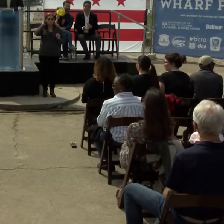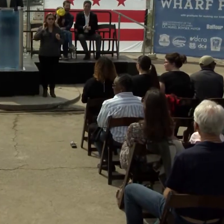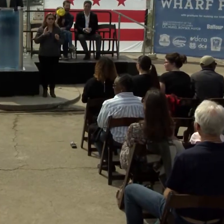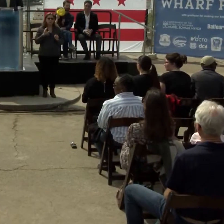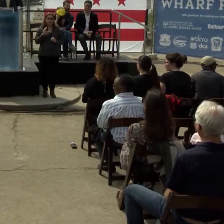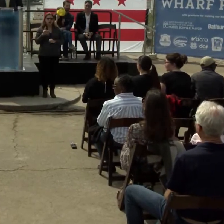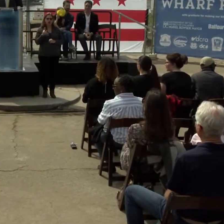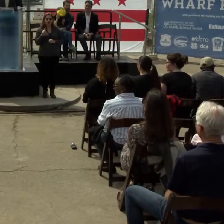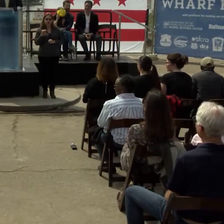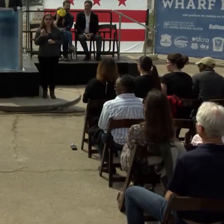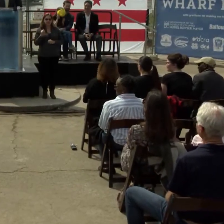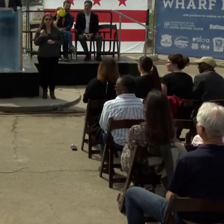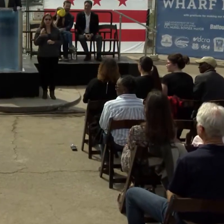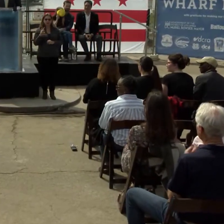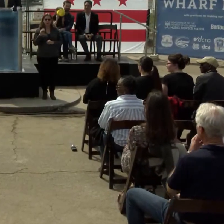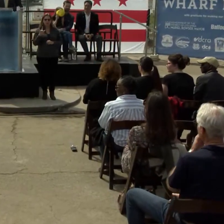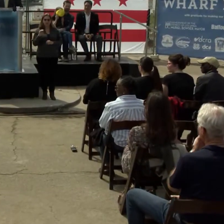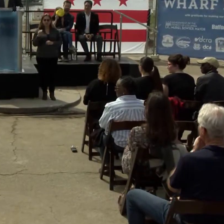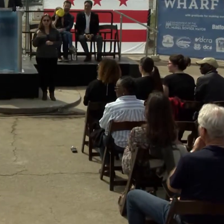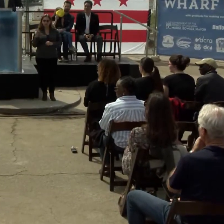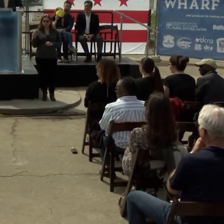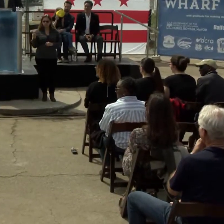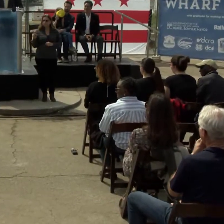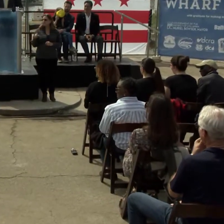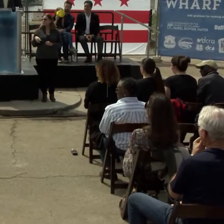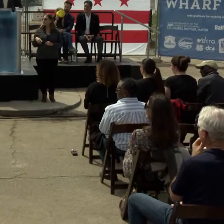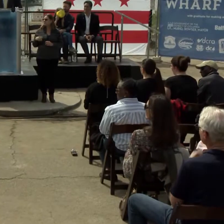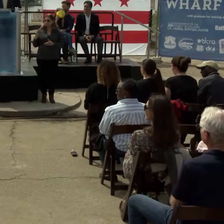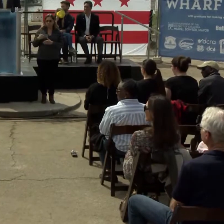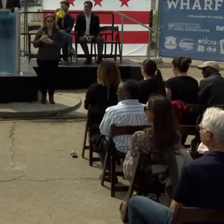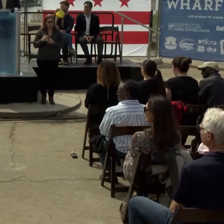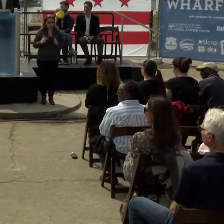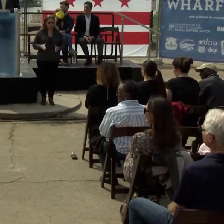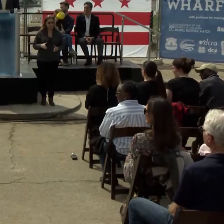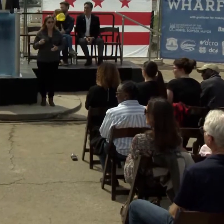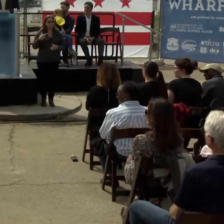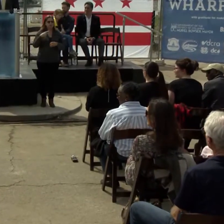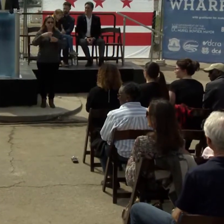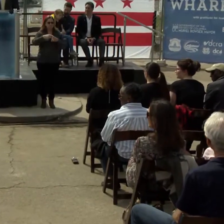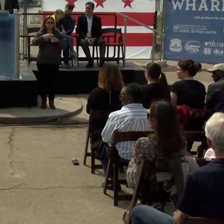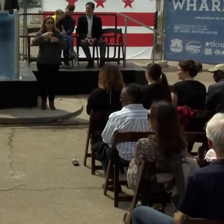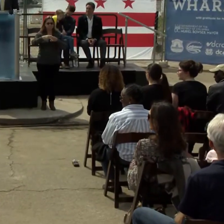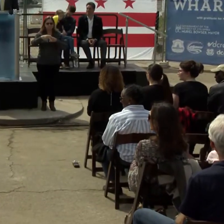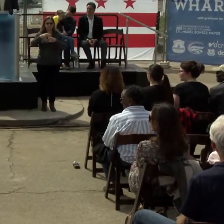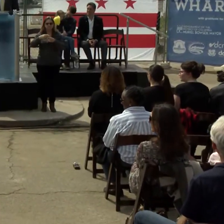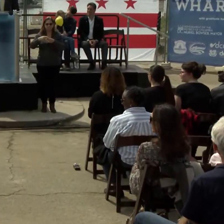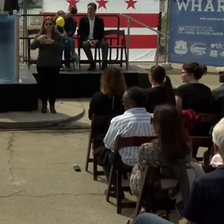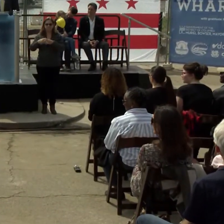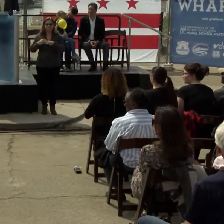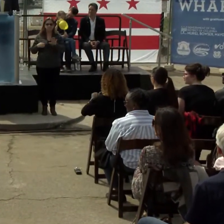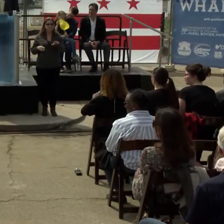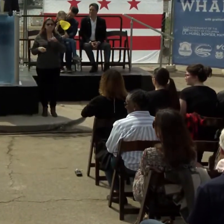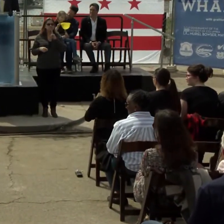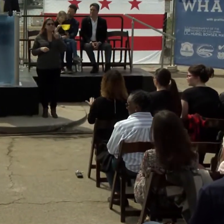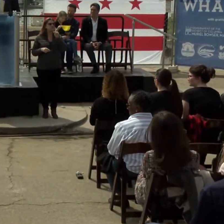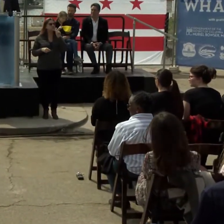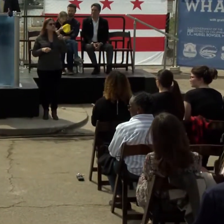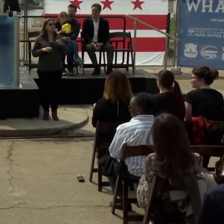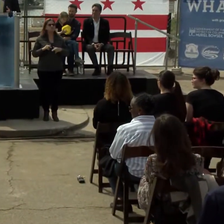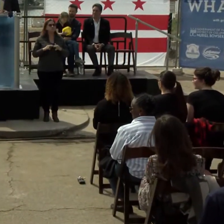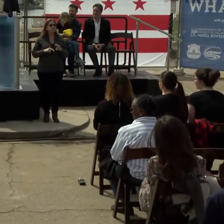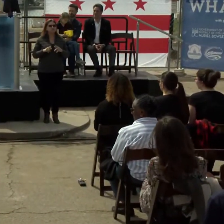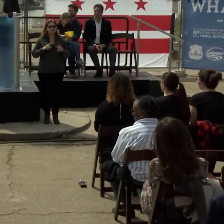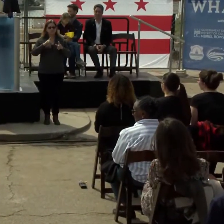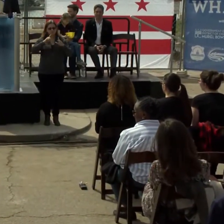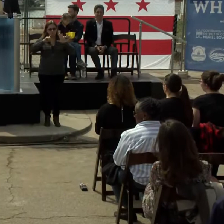Michael Jones, I believe, are here, and Ben Soto as well. As I mentioned, the Wharf is more than a collection of buildings. As Peter had mentioned,